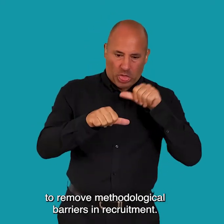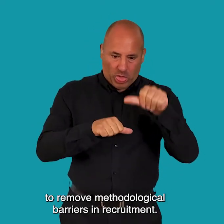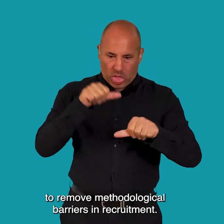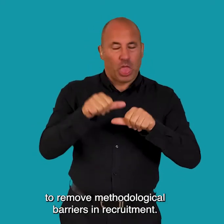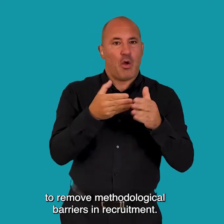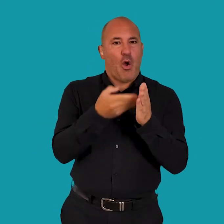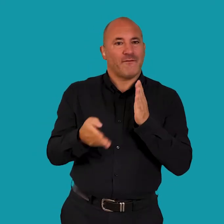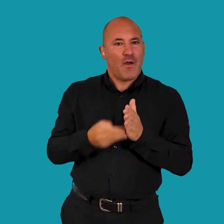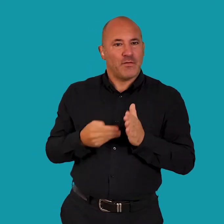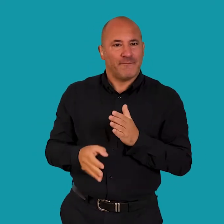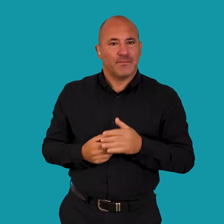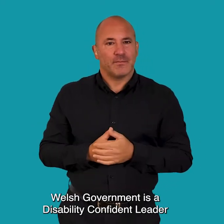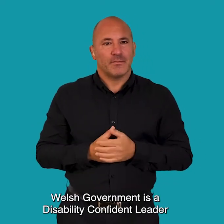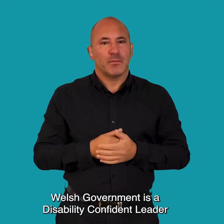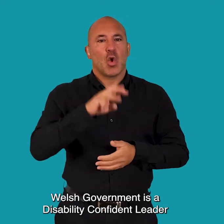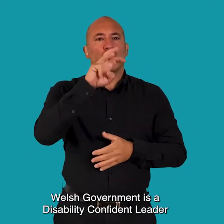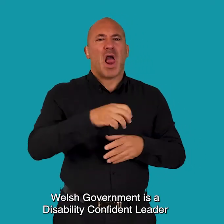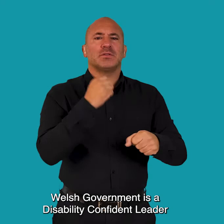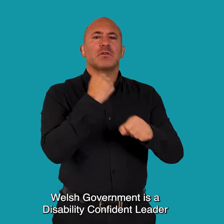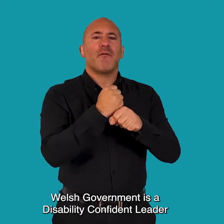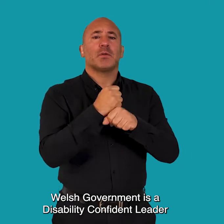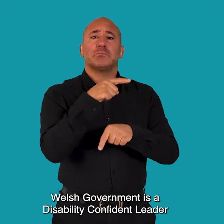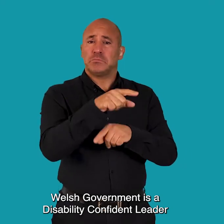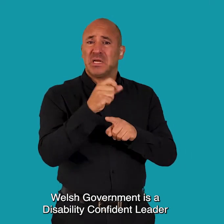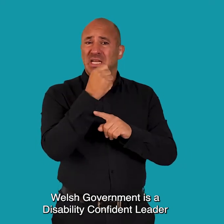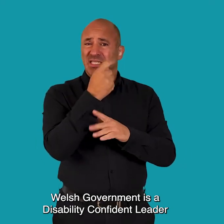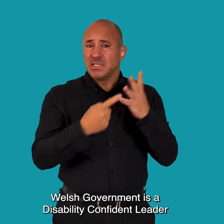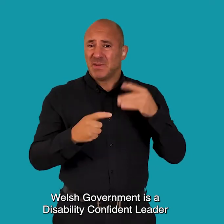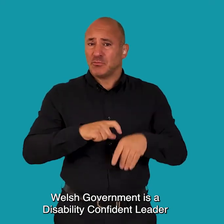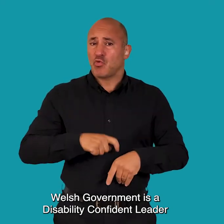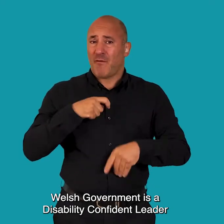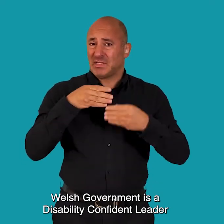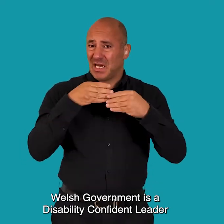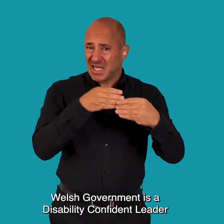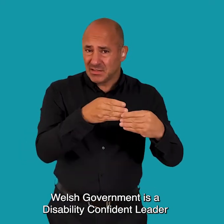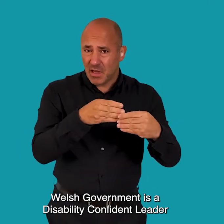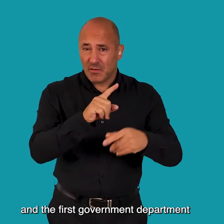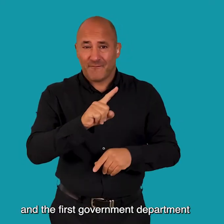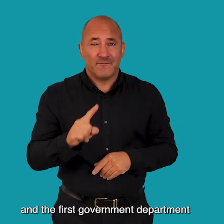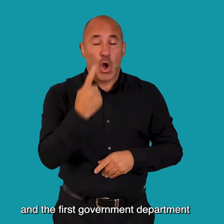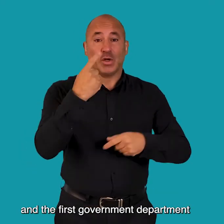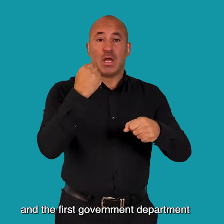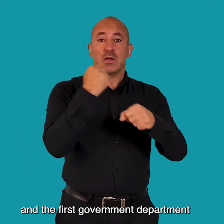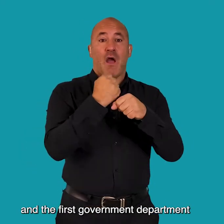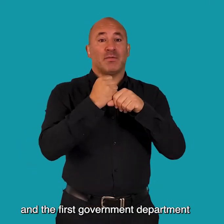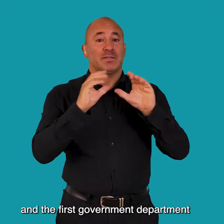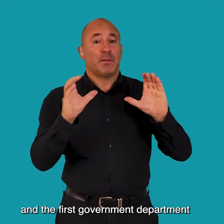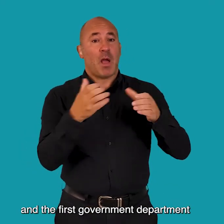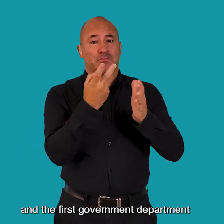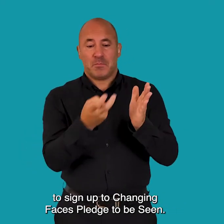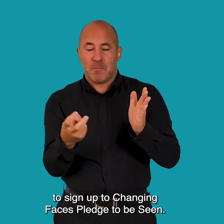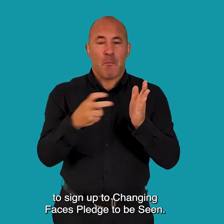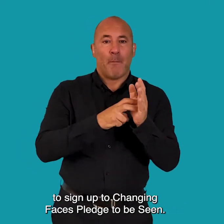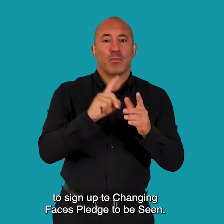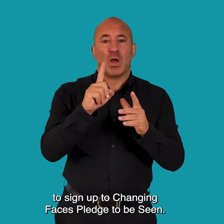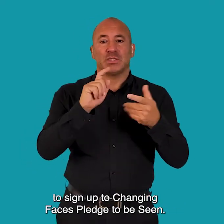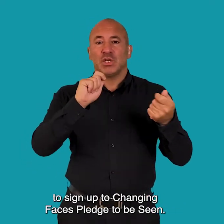recruitment. Welsh Government is a disability confident leader and the first government department to sign up to